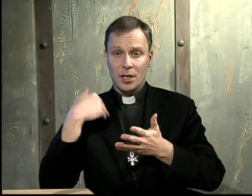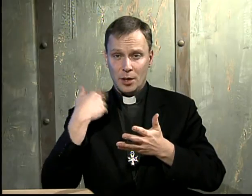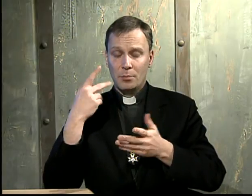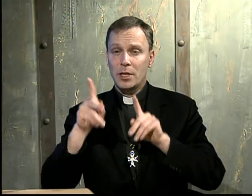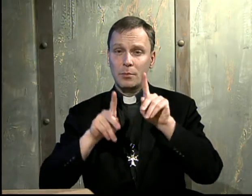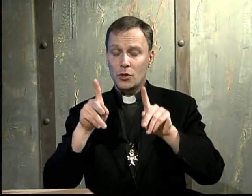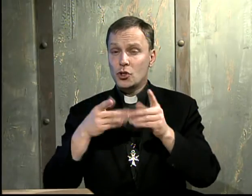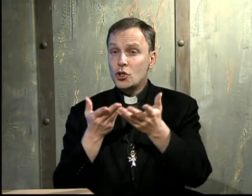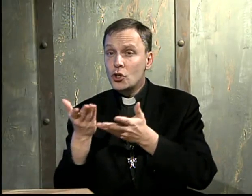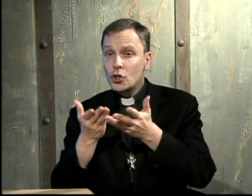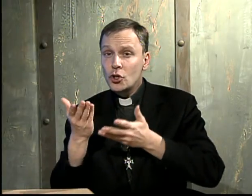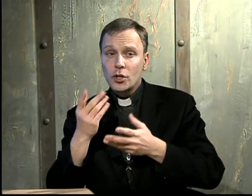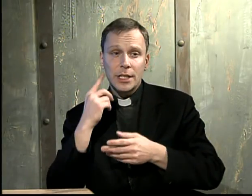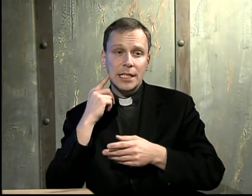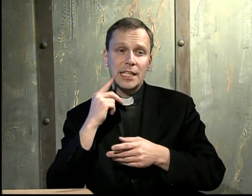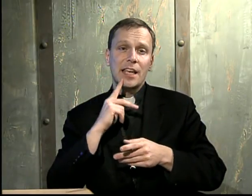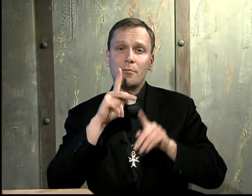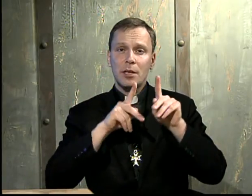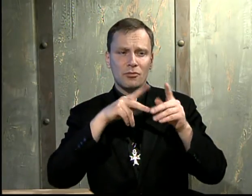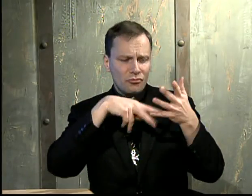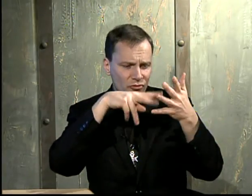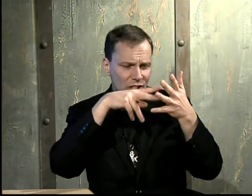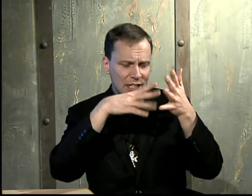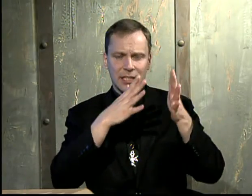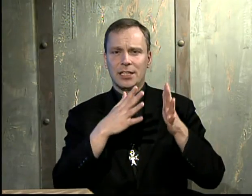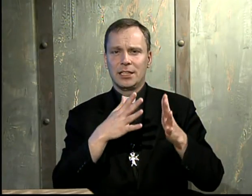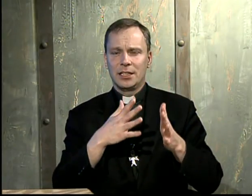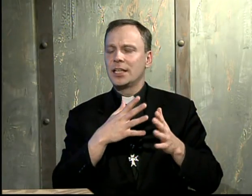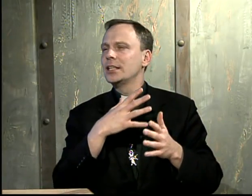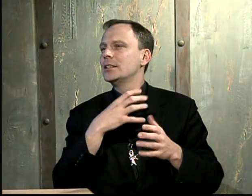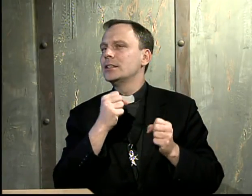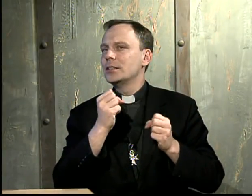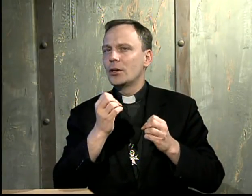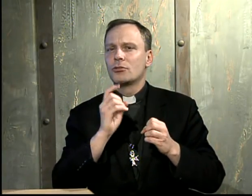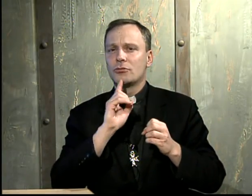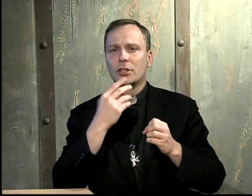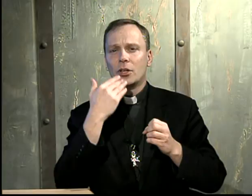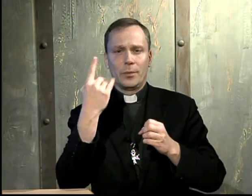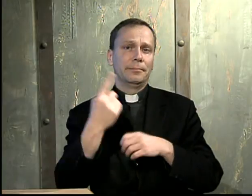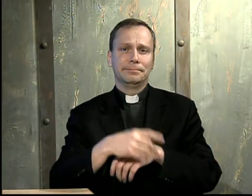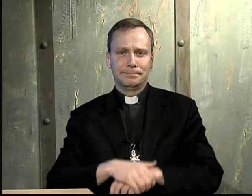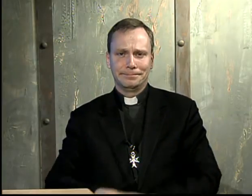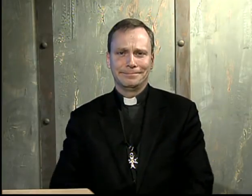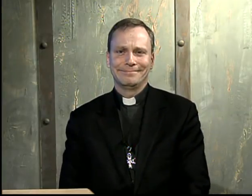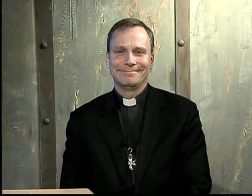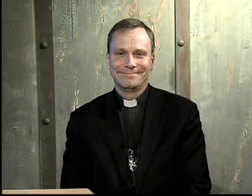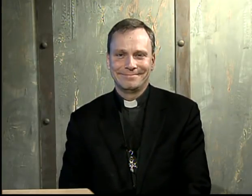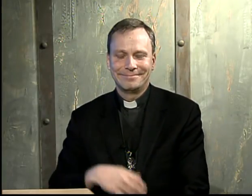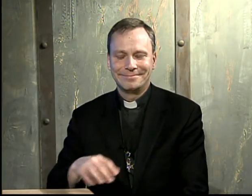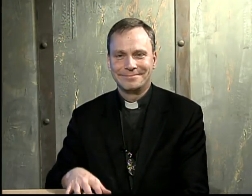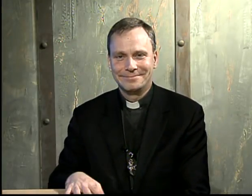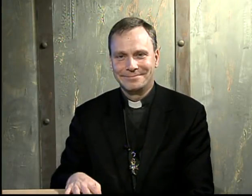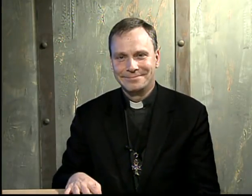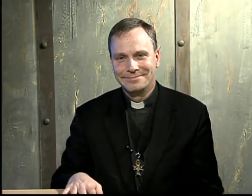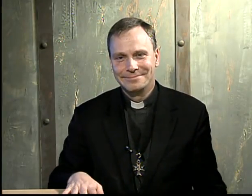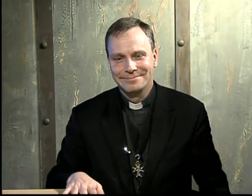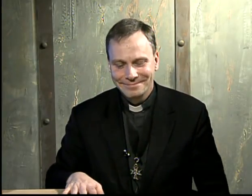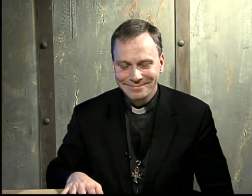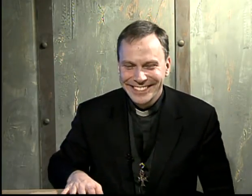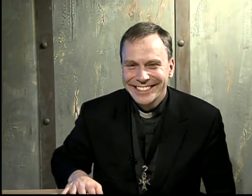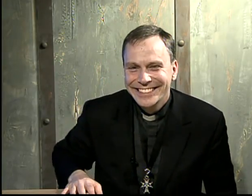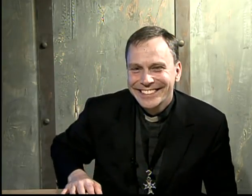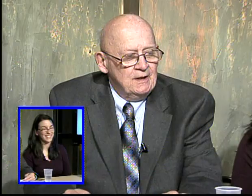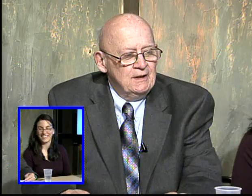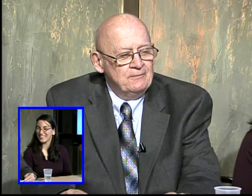serving during that Mass and deaf people reading. So it's really it's a good